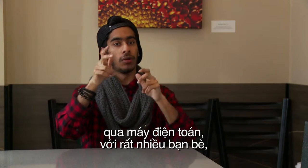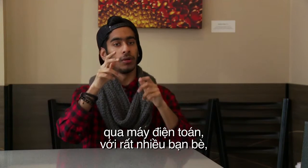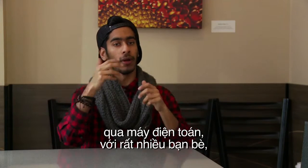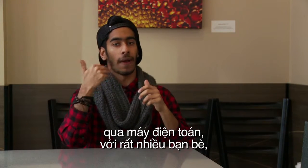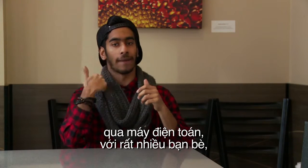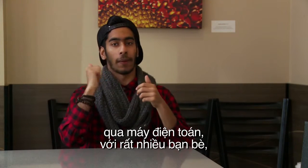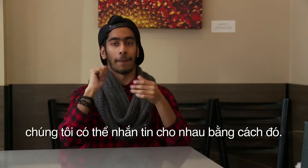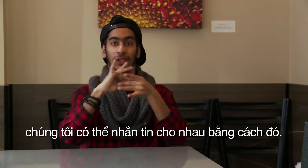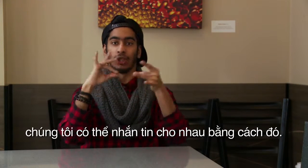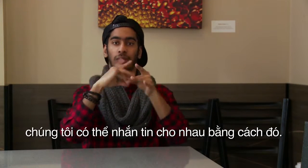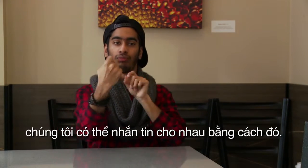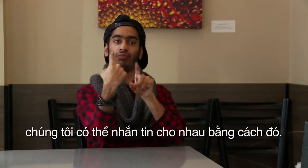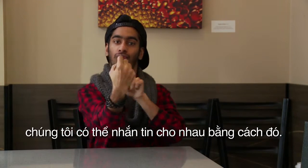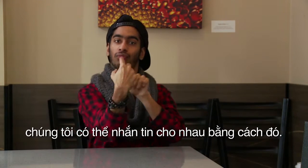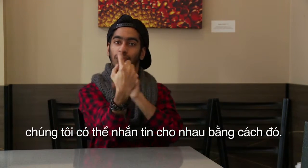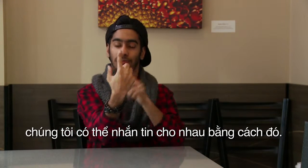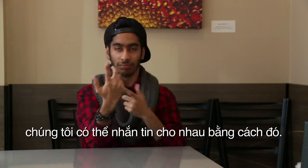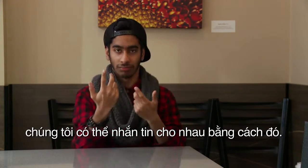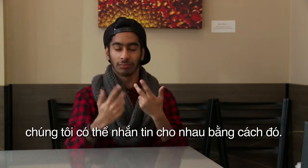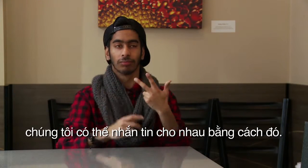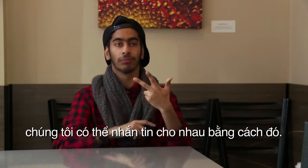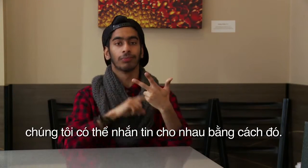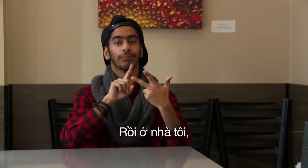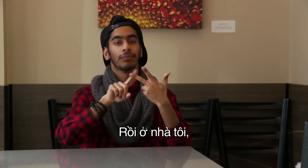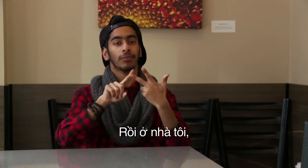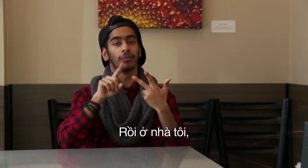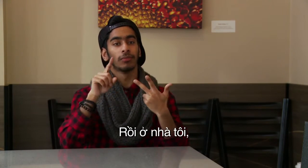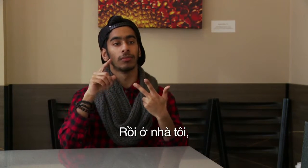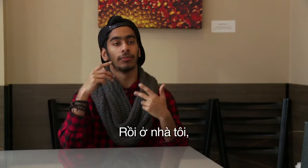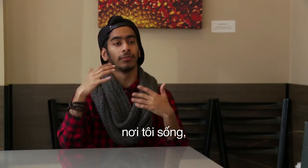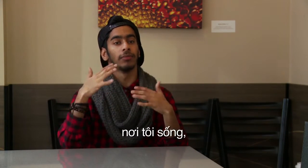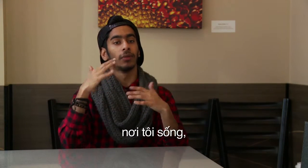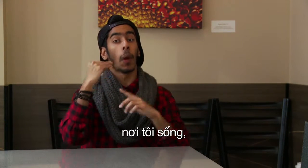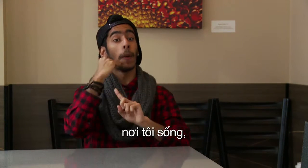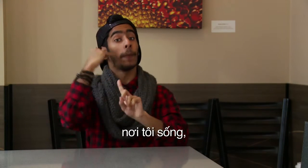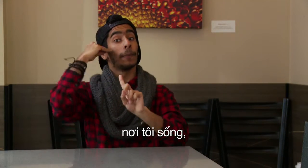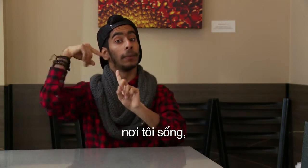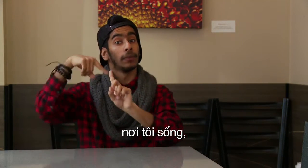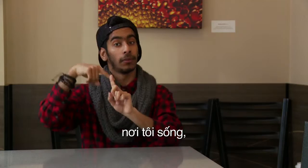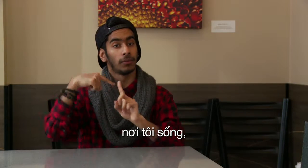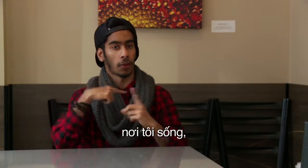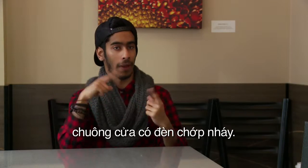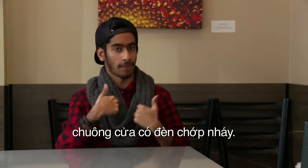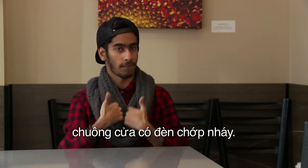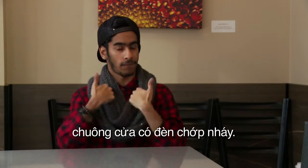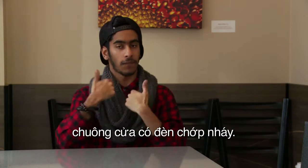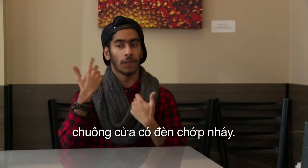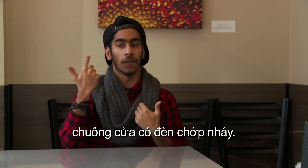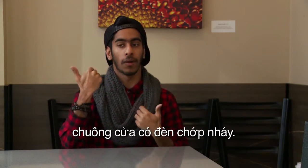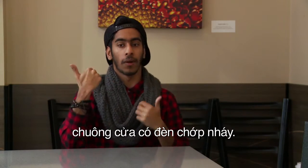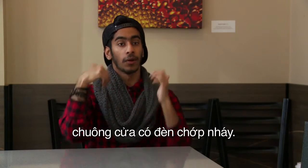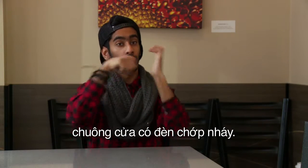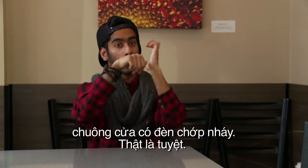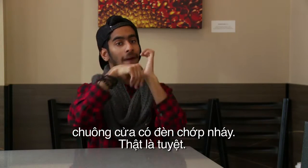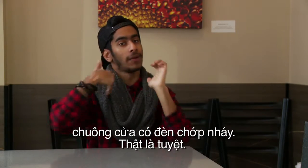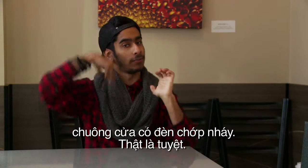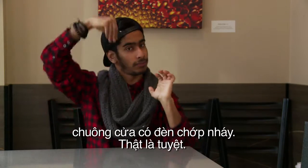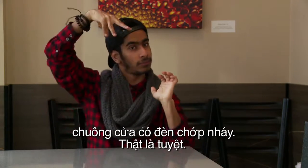computer. We can message each other that way. Also, at my home, where I live, the doorbell has a flashing light, which is